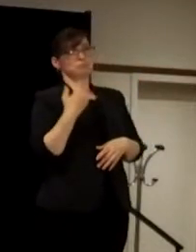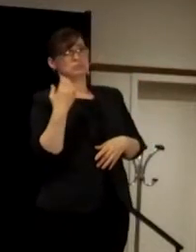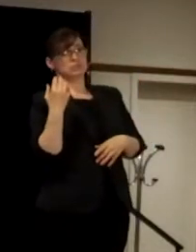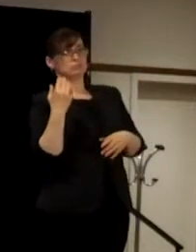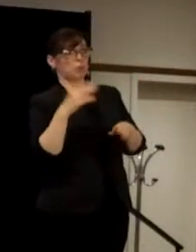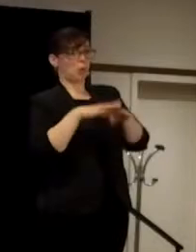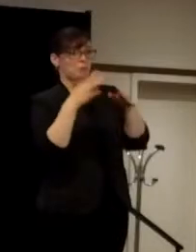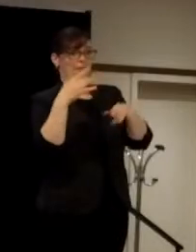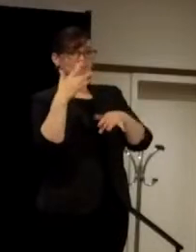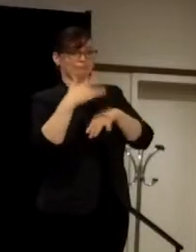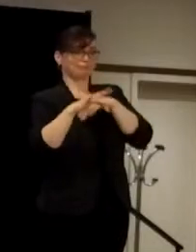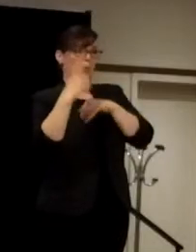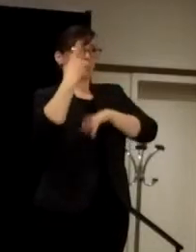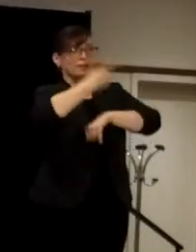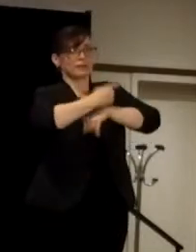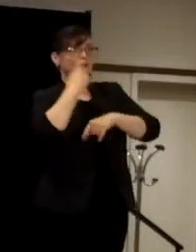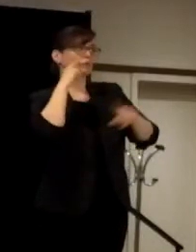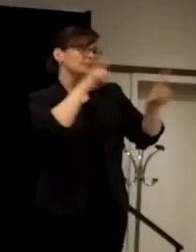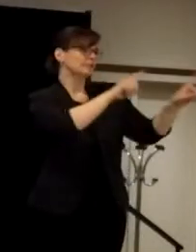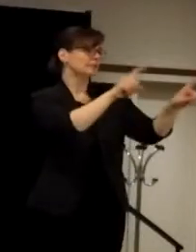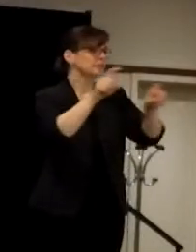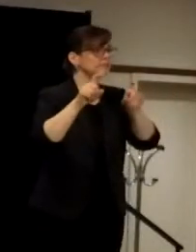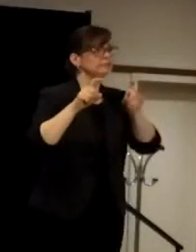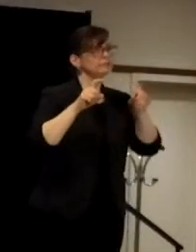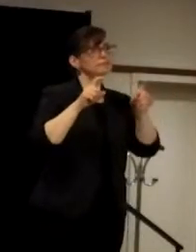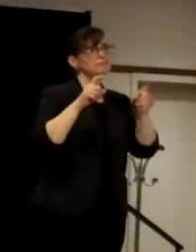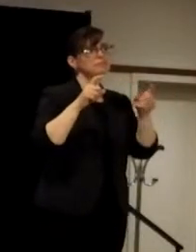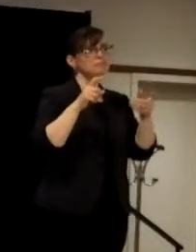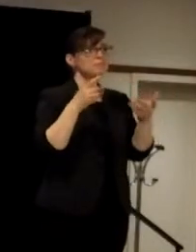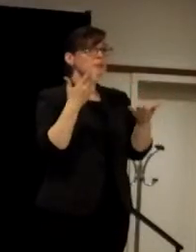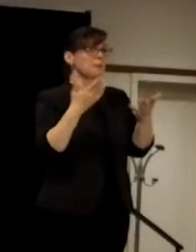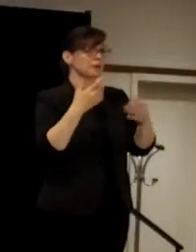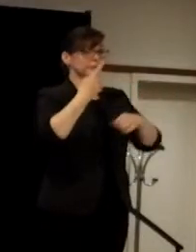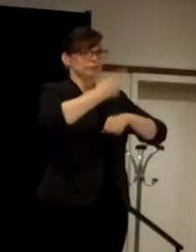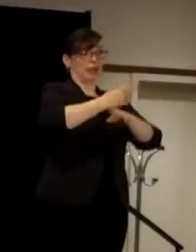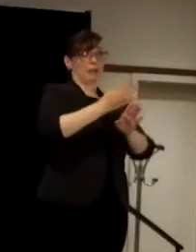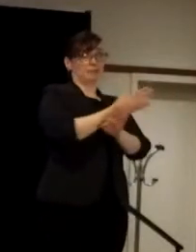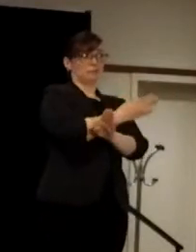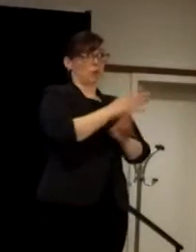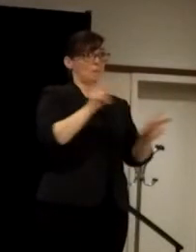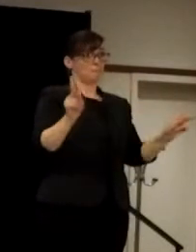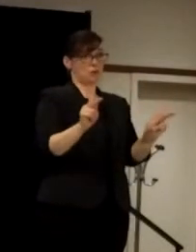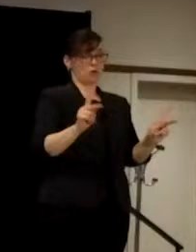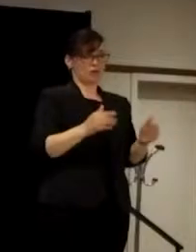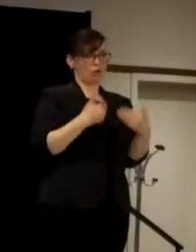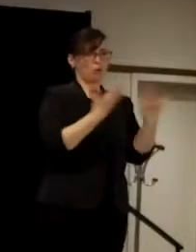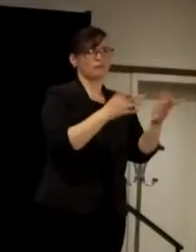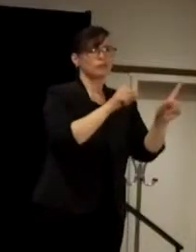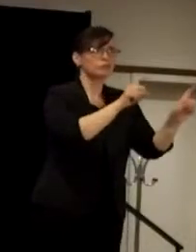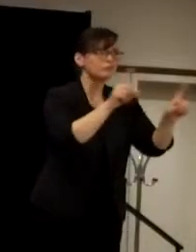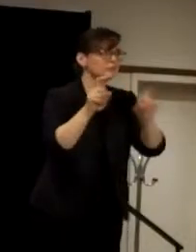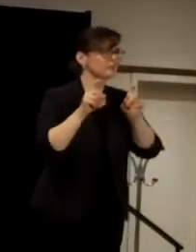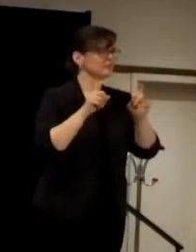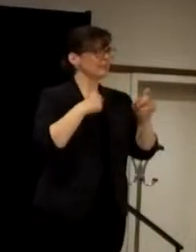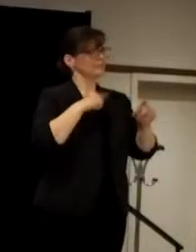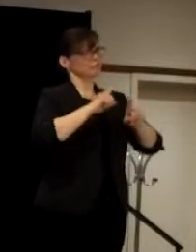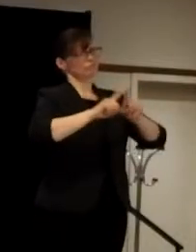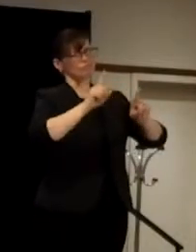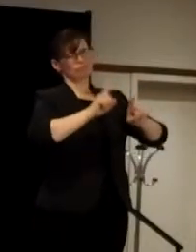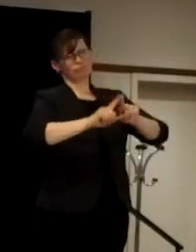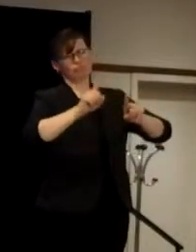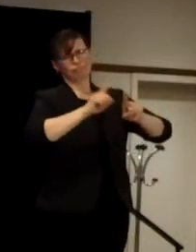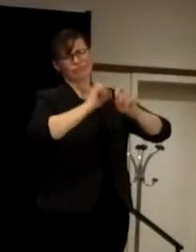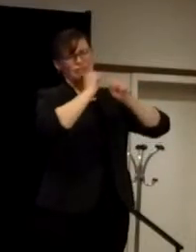think there is a wedding that I'm sure the party's going to come get tested this Saturday, we can be there for that. But us being the